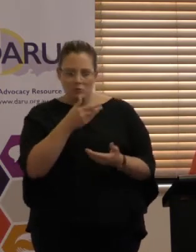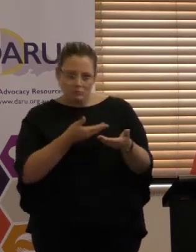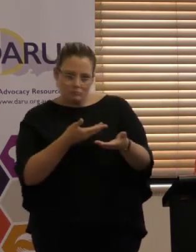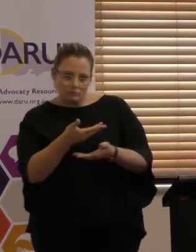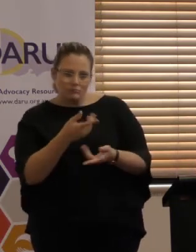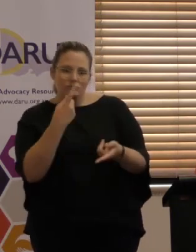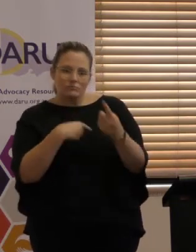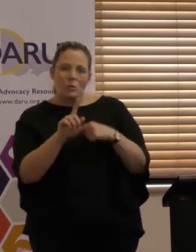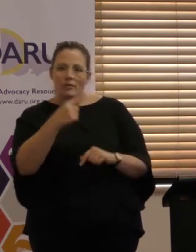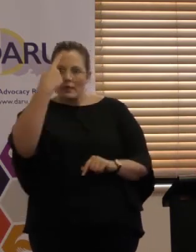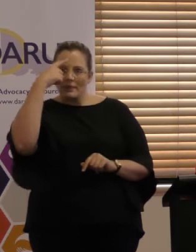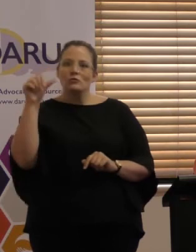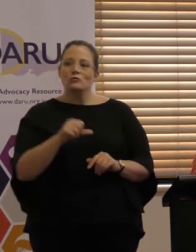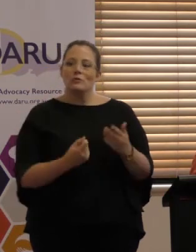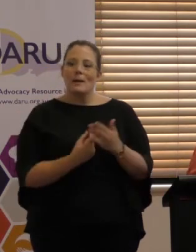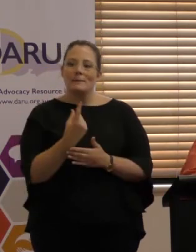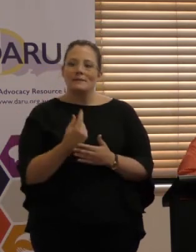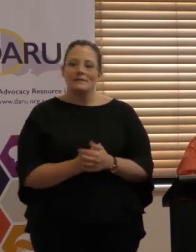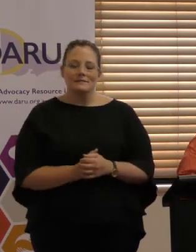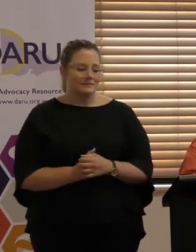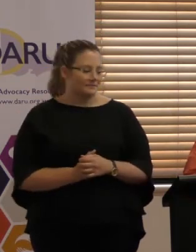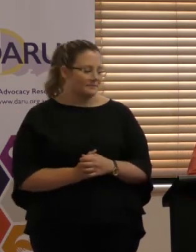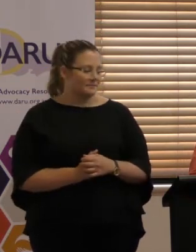happen and how governments can change.